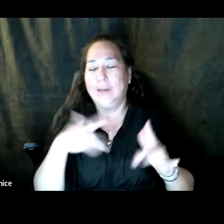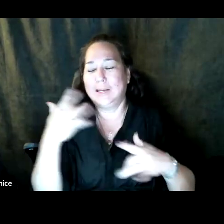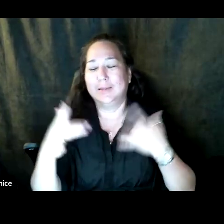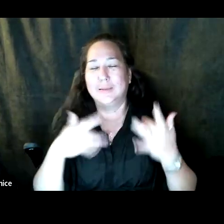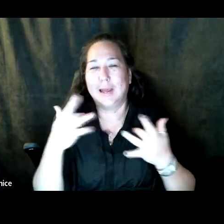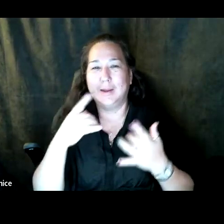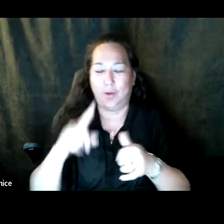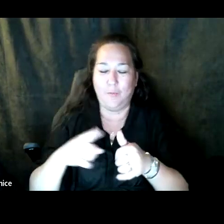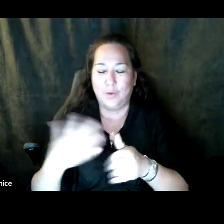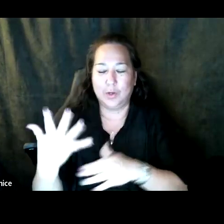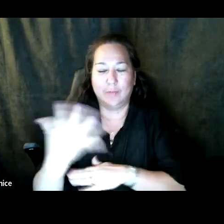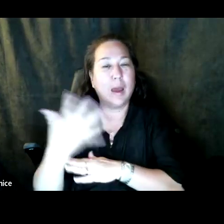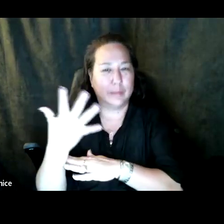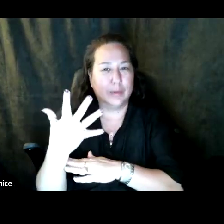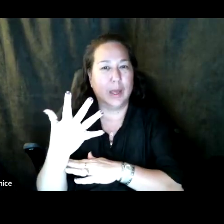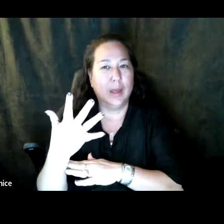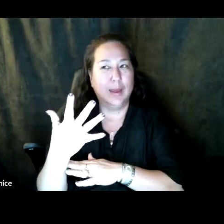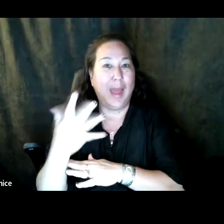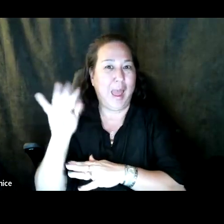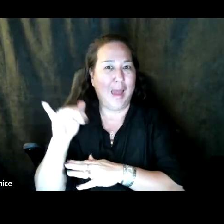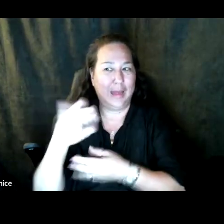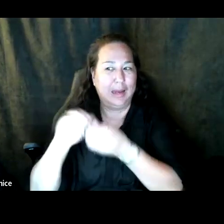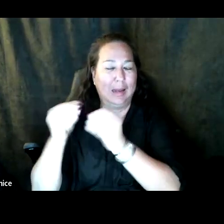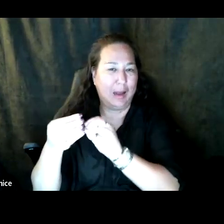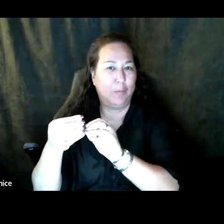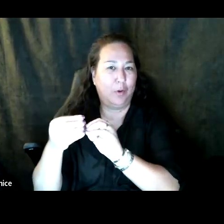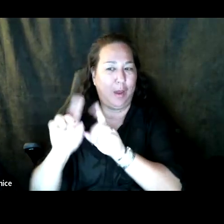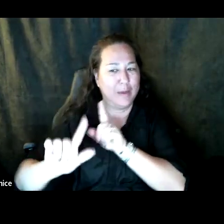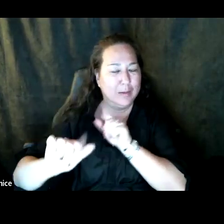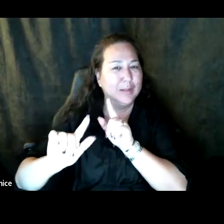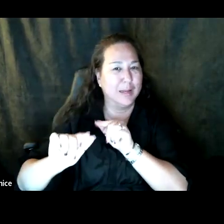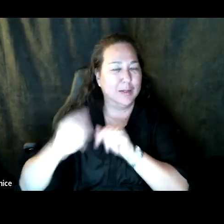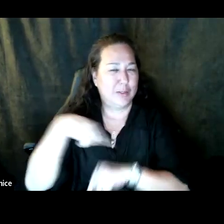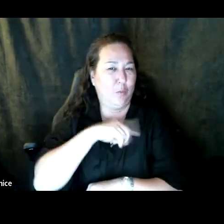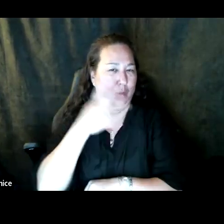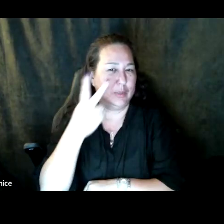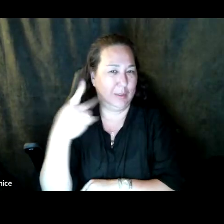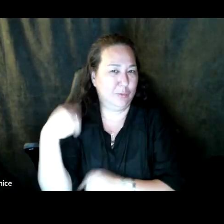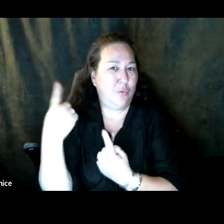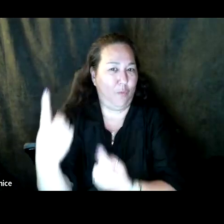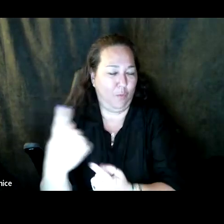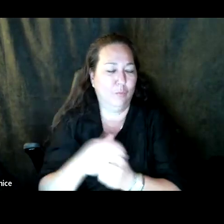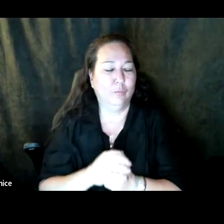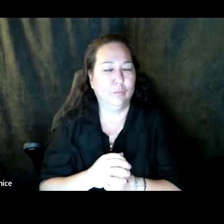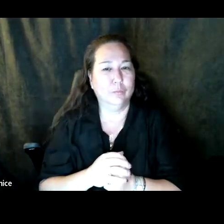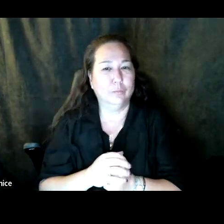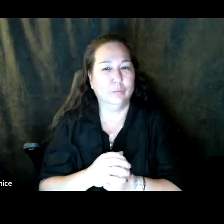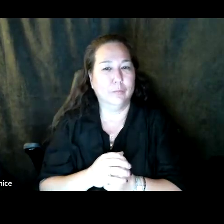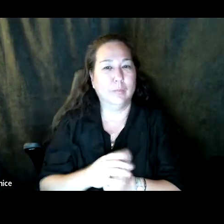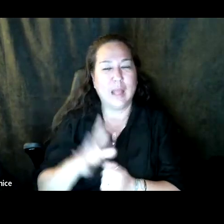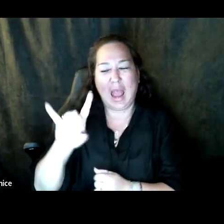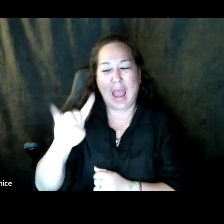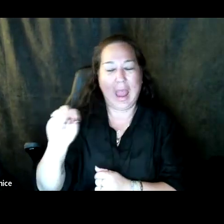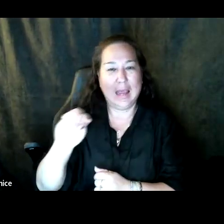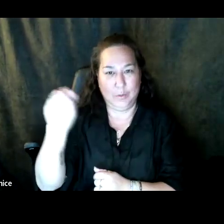5 days and the positive attendance we've seen. Today, we averaged 88% of the students in present,